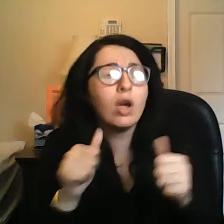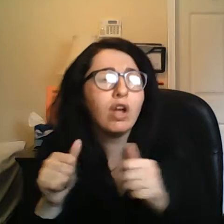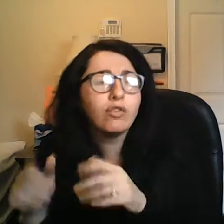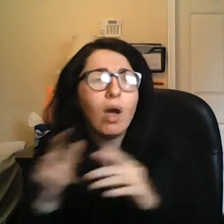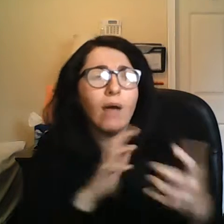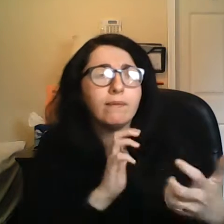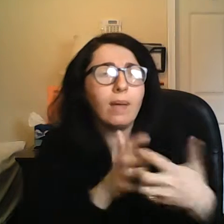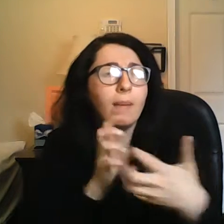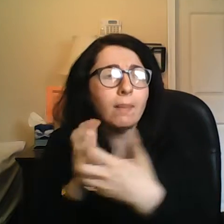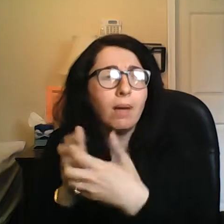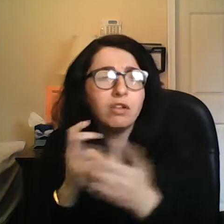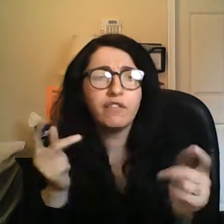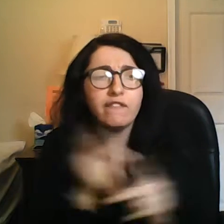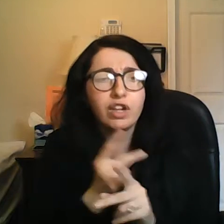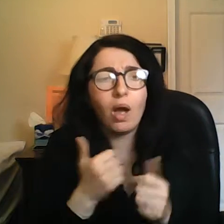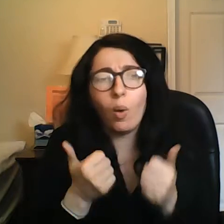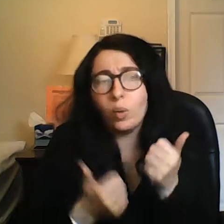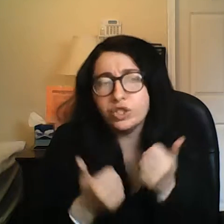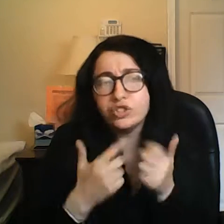intensive summer course focused only on one thing.